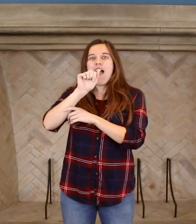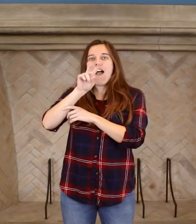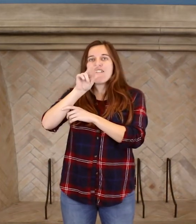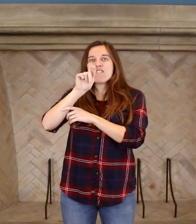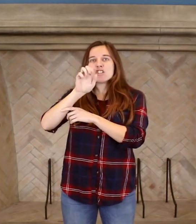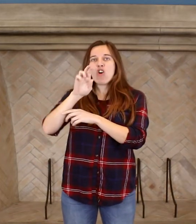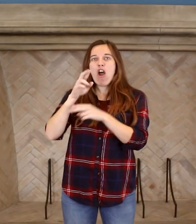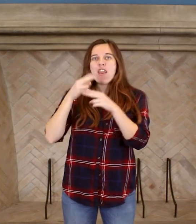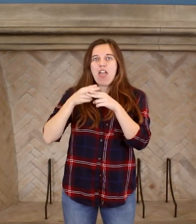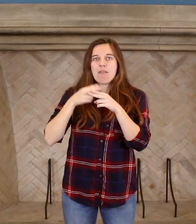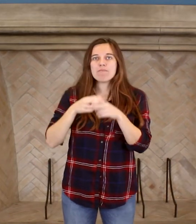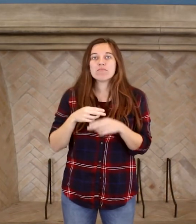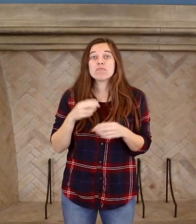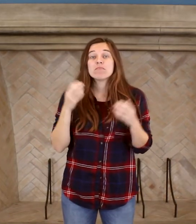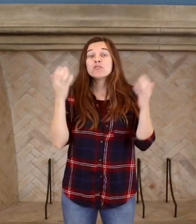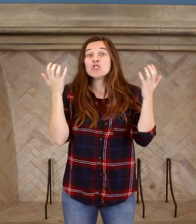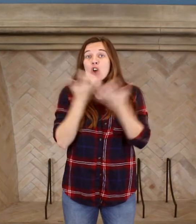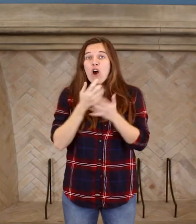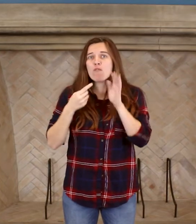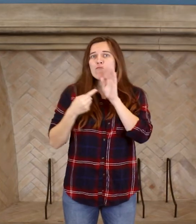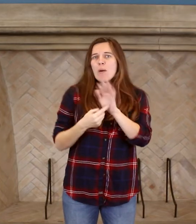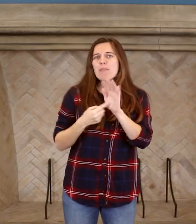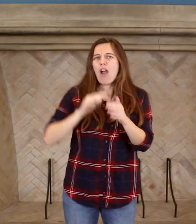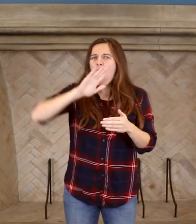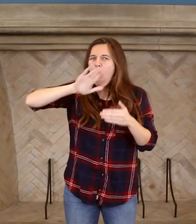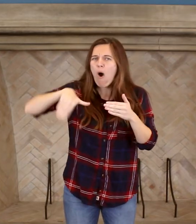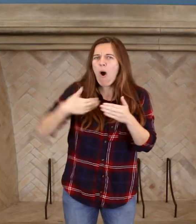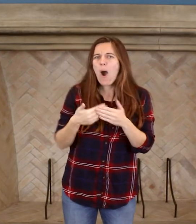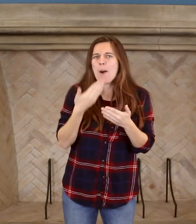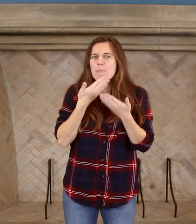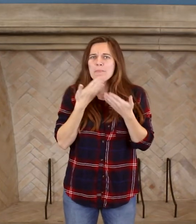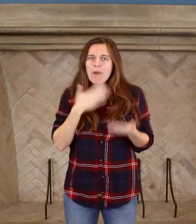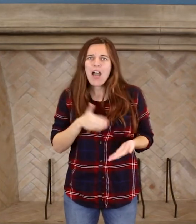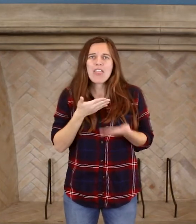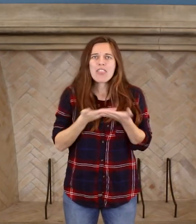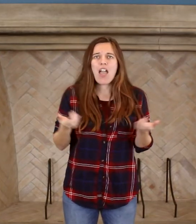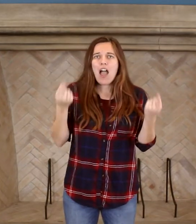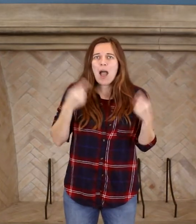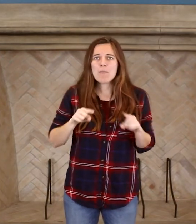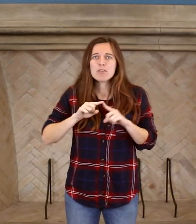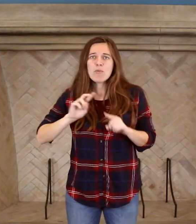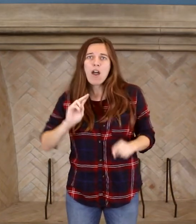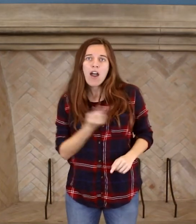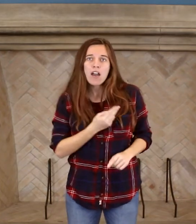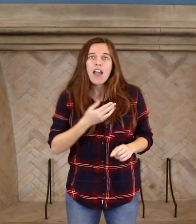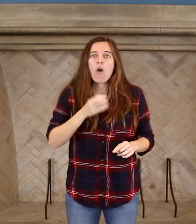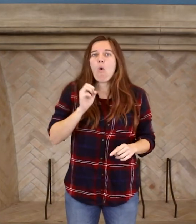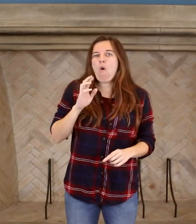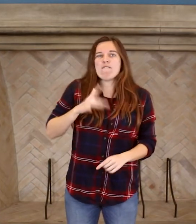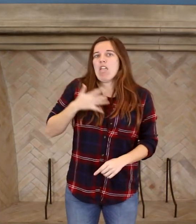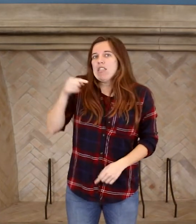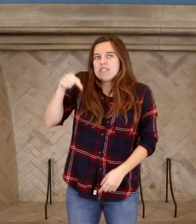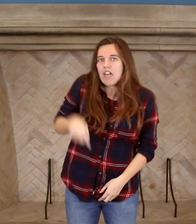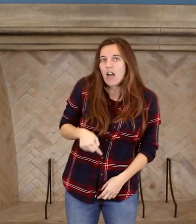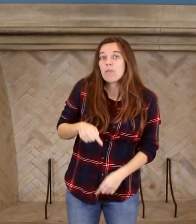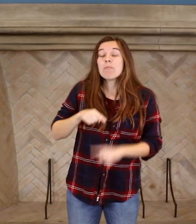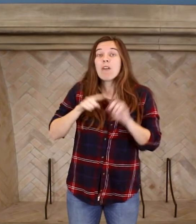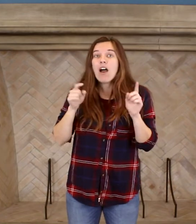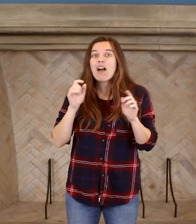from my avatar in the game. Dark represents all the bad things that's happened to us in life or put